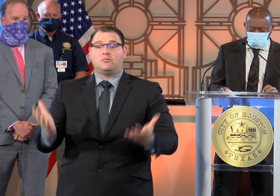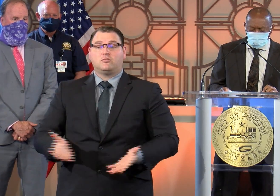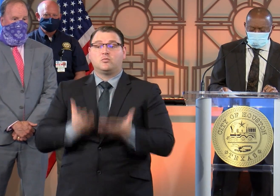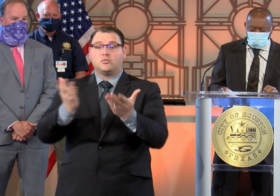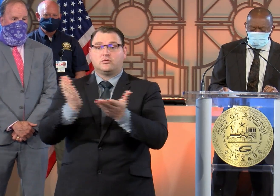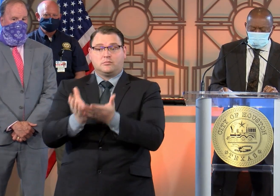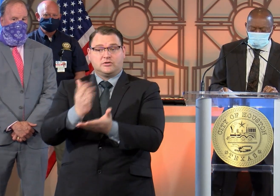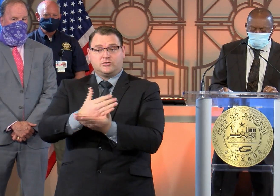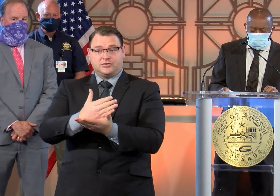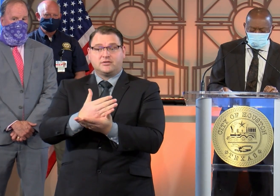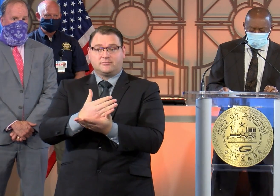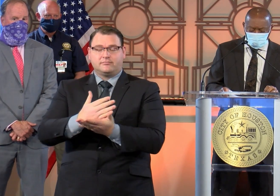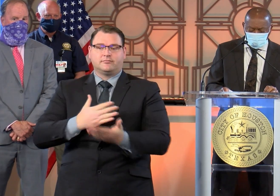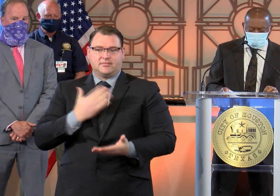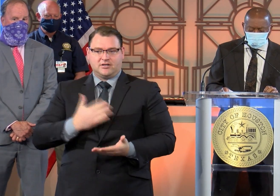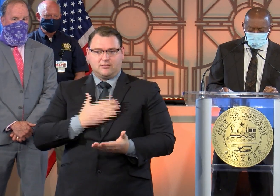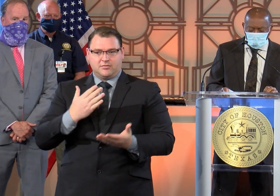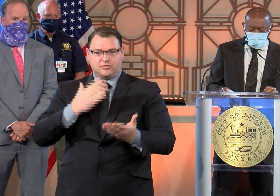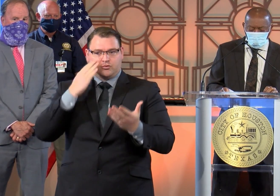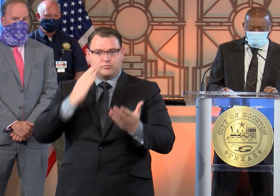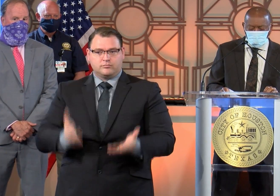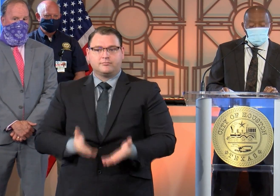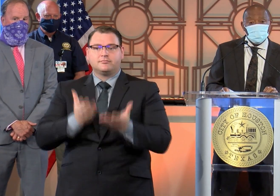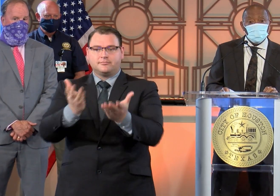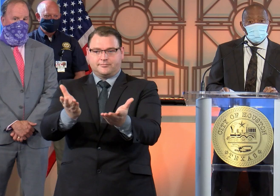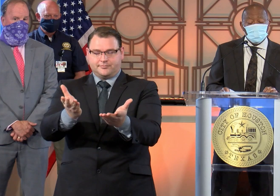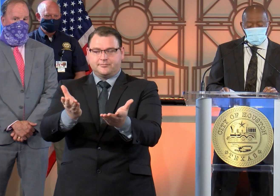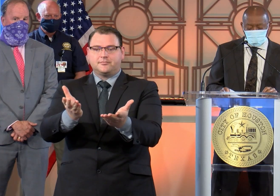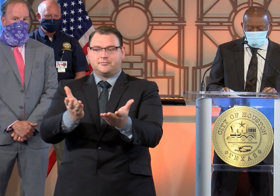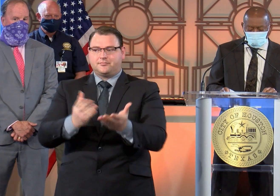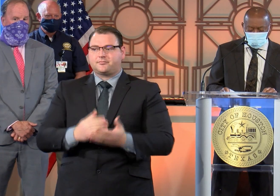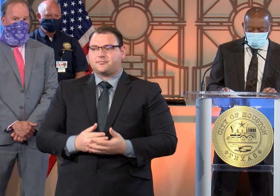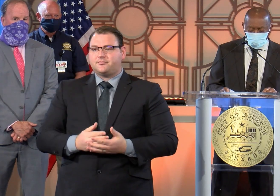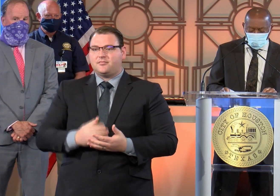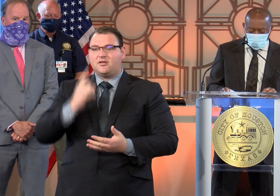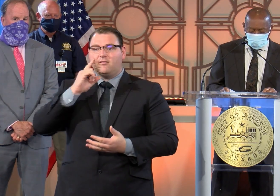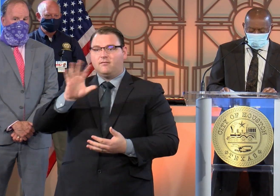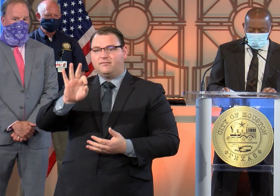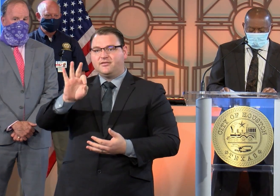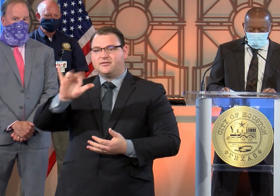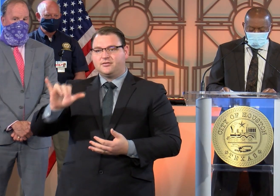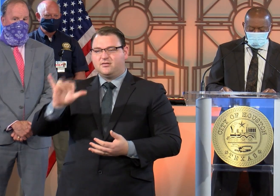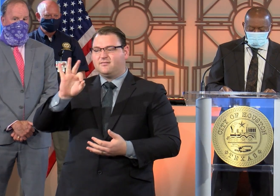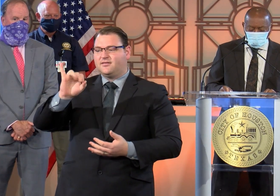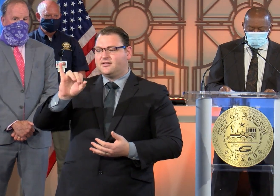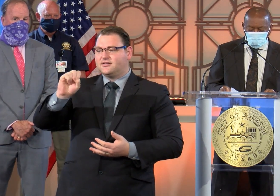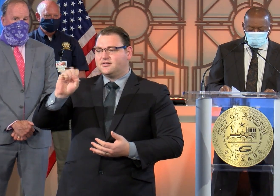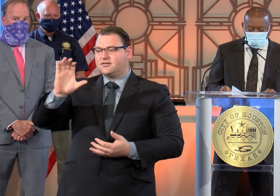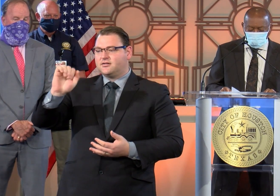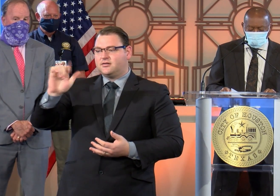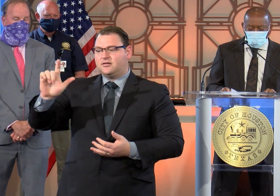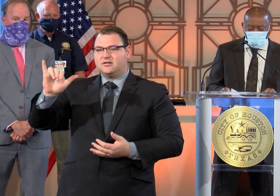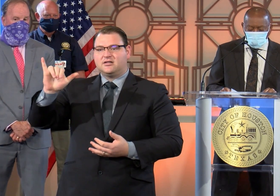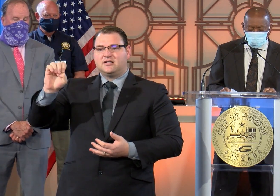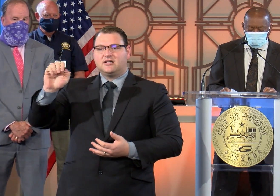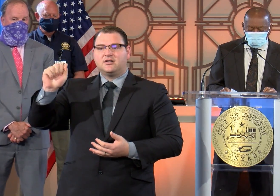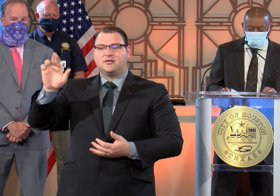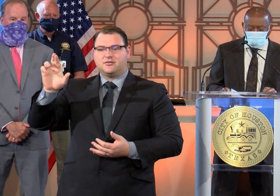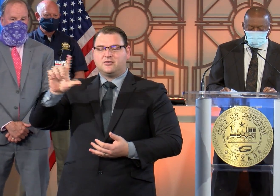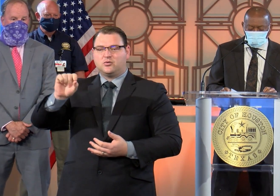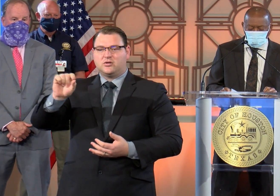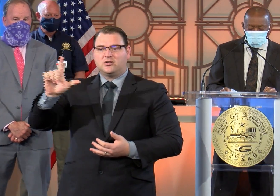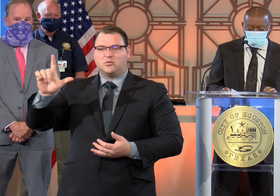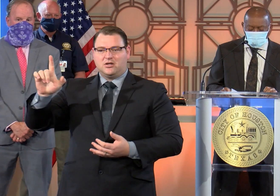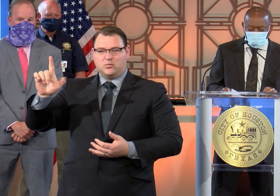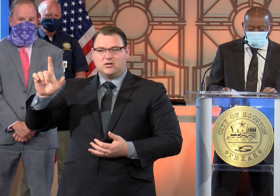I'm pleased to present the proposed budget for fiscal year 2021. The proposed budget for all